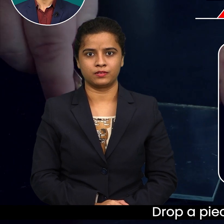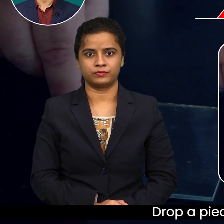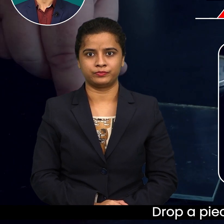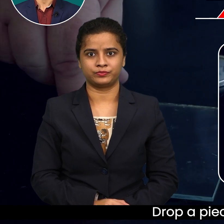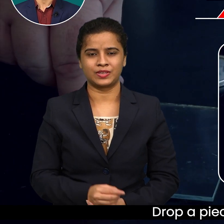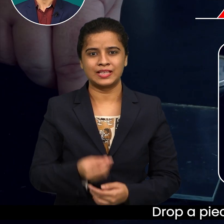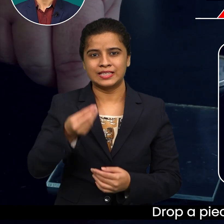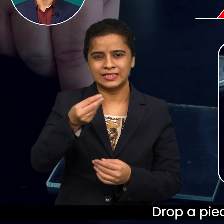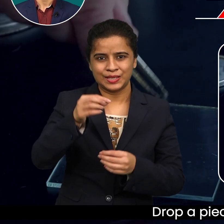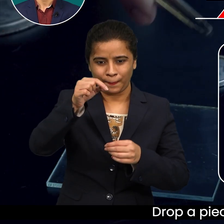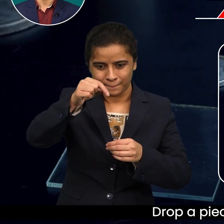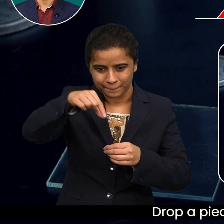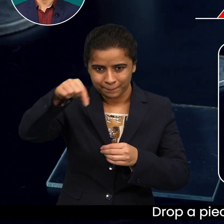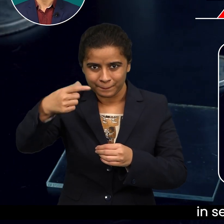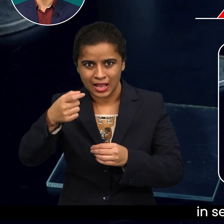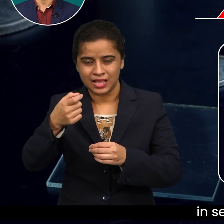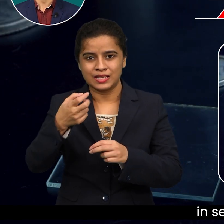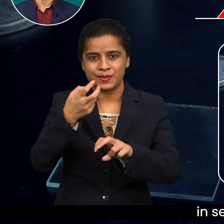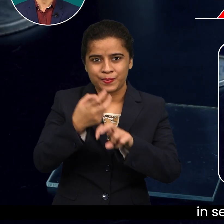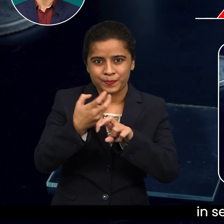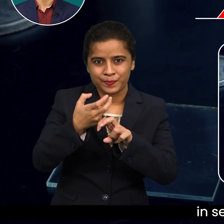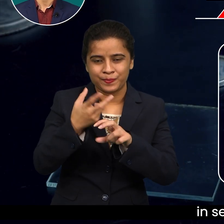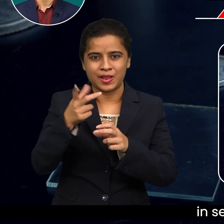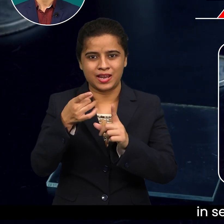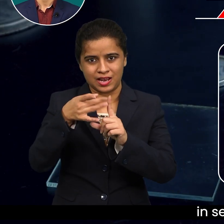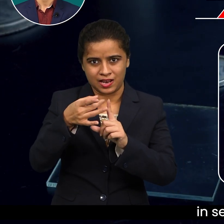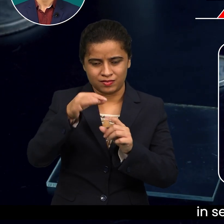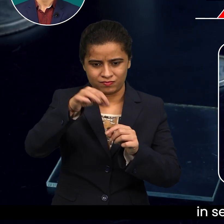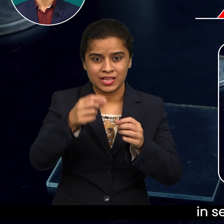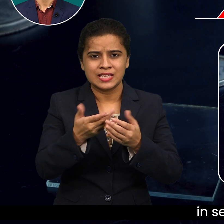Drop a piece of each of the metal in separate beakers